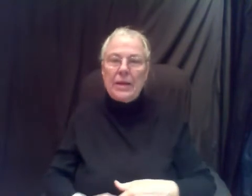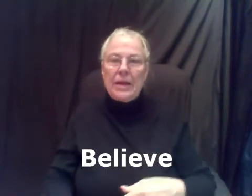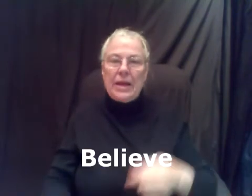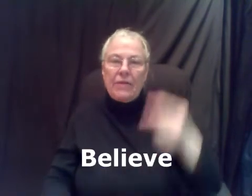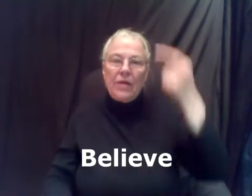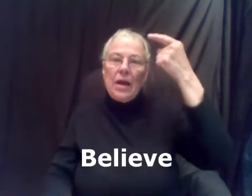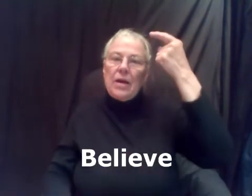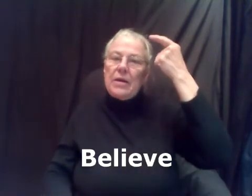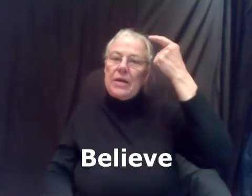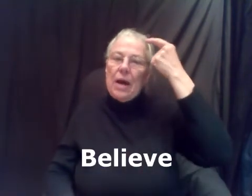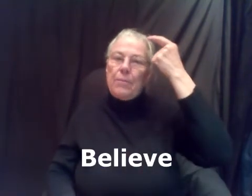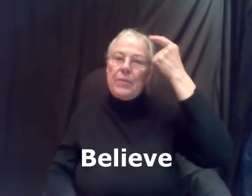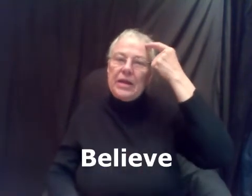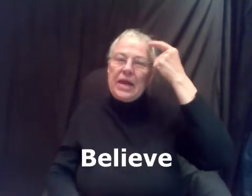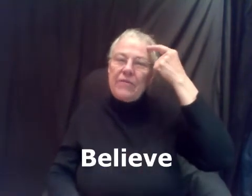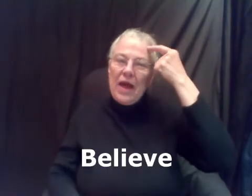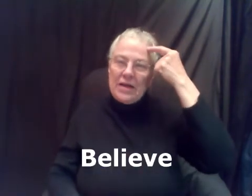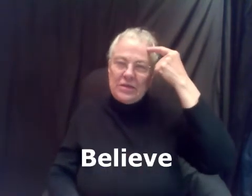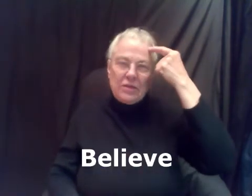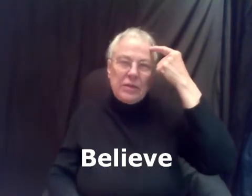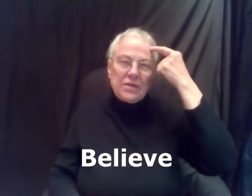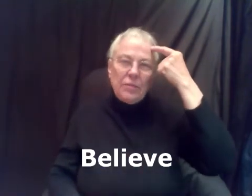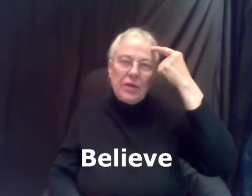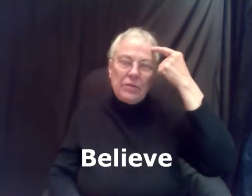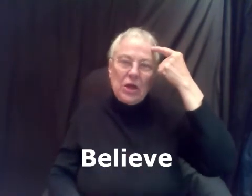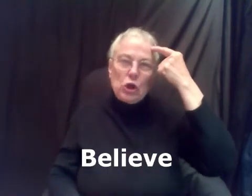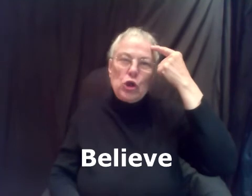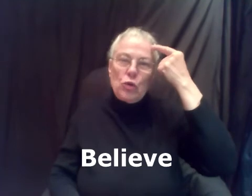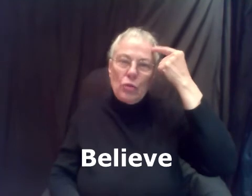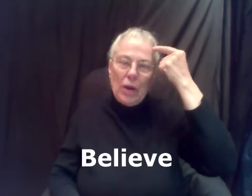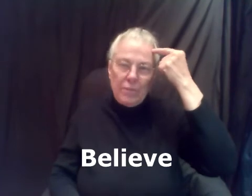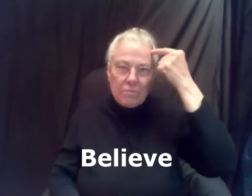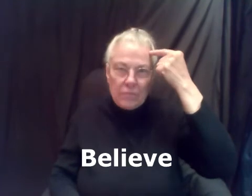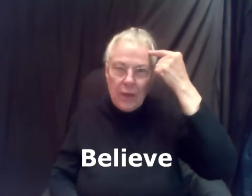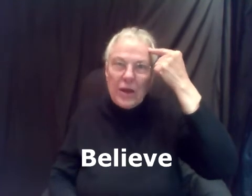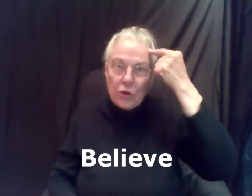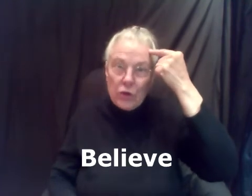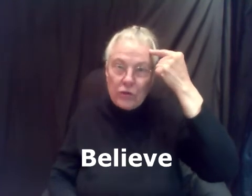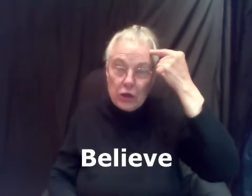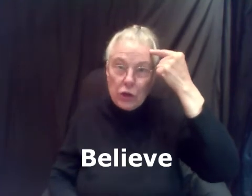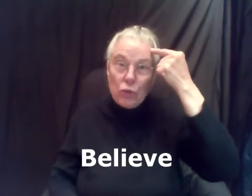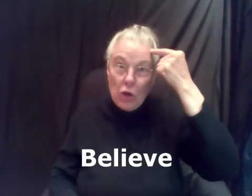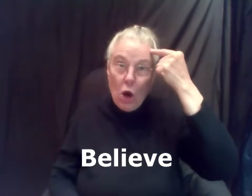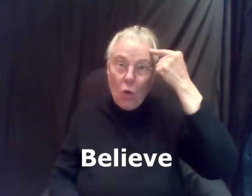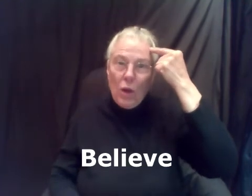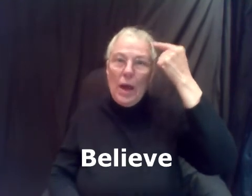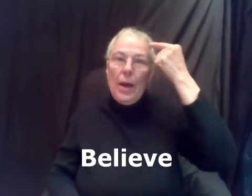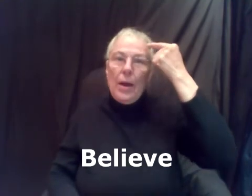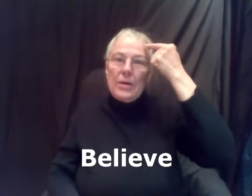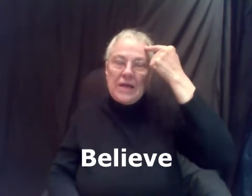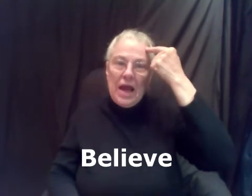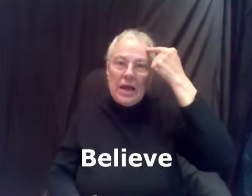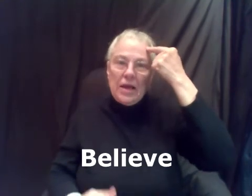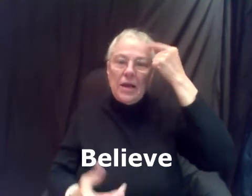Believe. Now, belief has to be something that you up here that you know. Take it